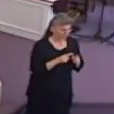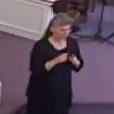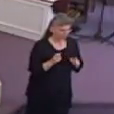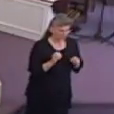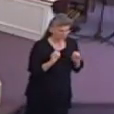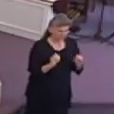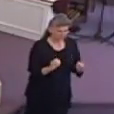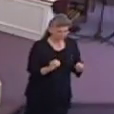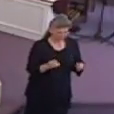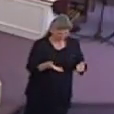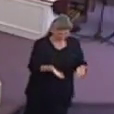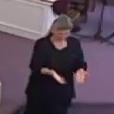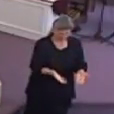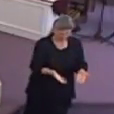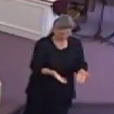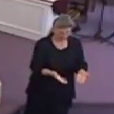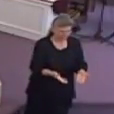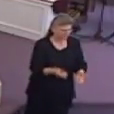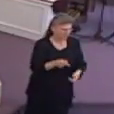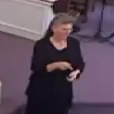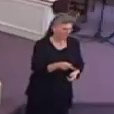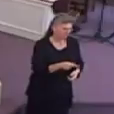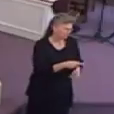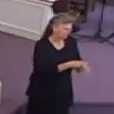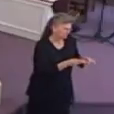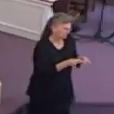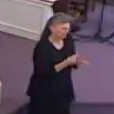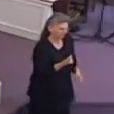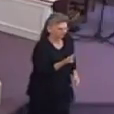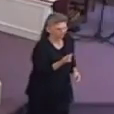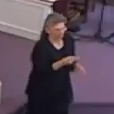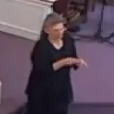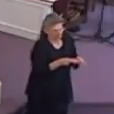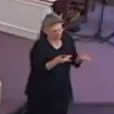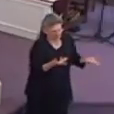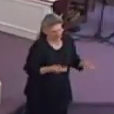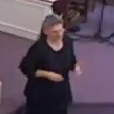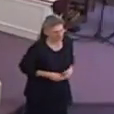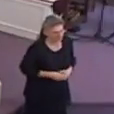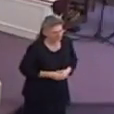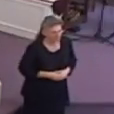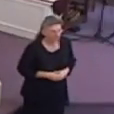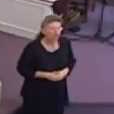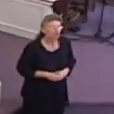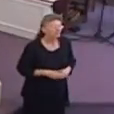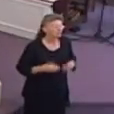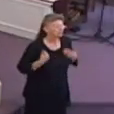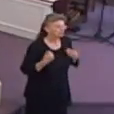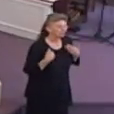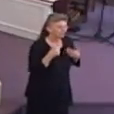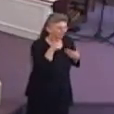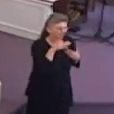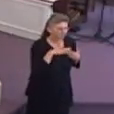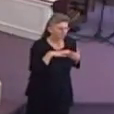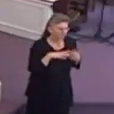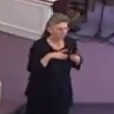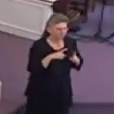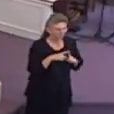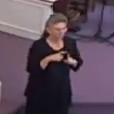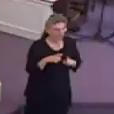exists, it was, to him, it was just a place. And then there was a young lady from